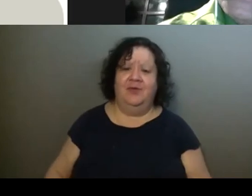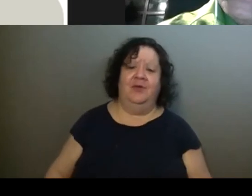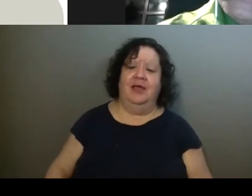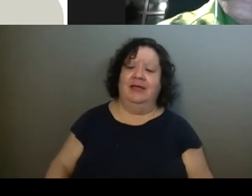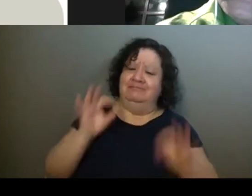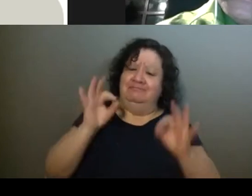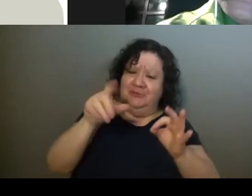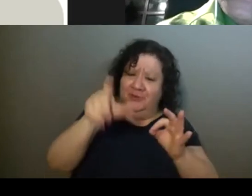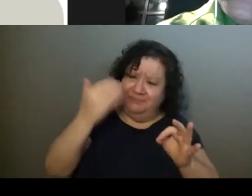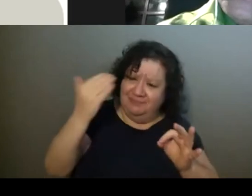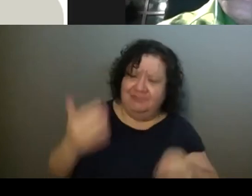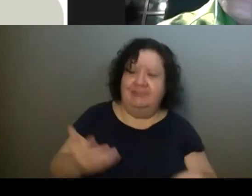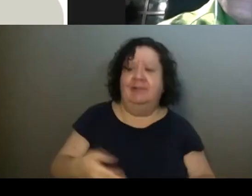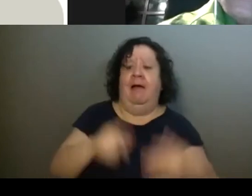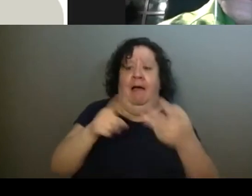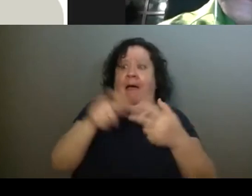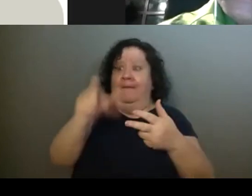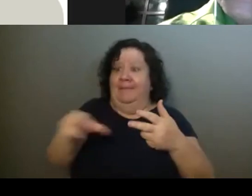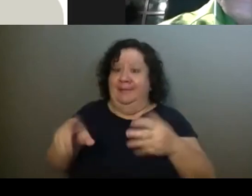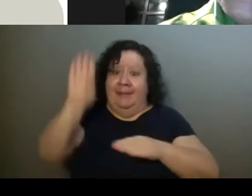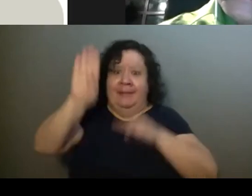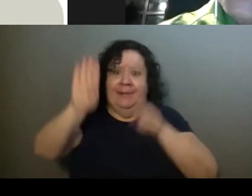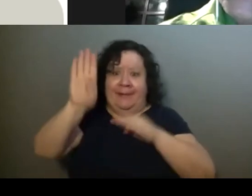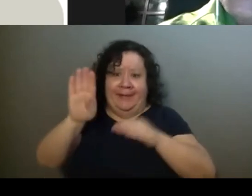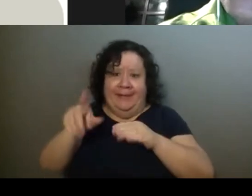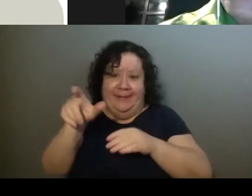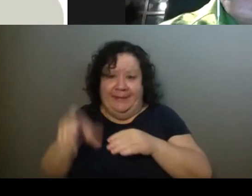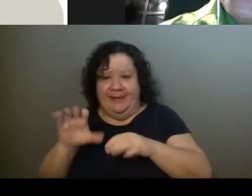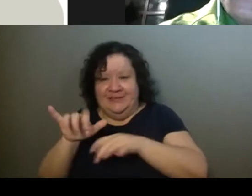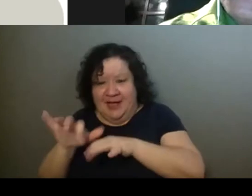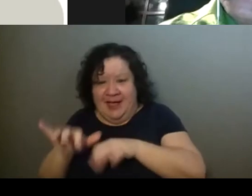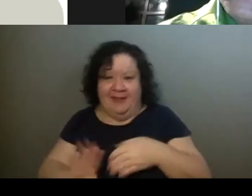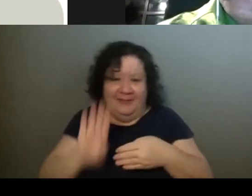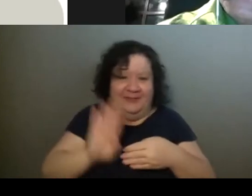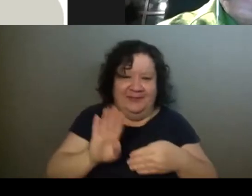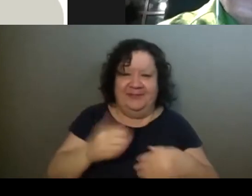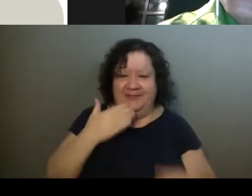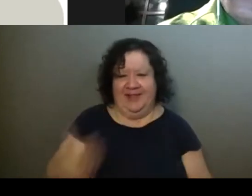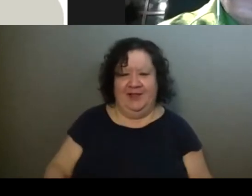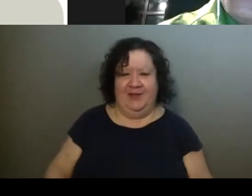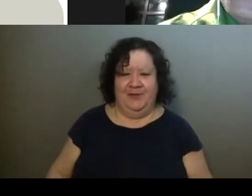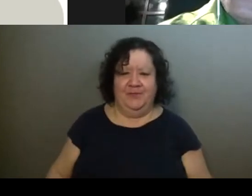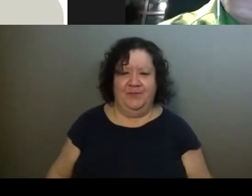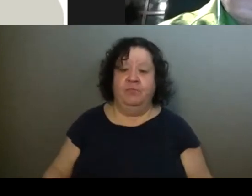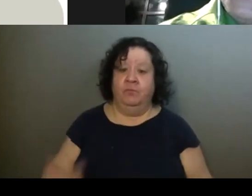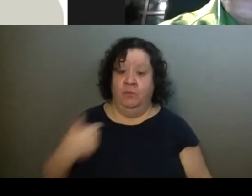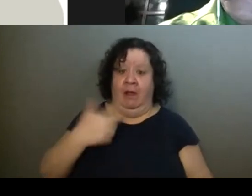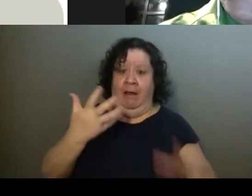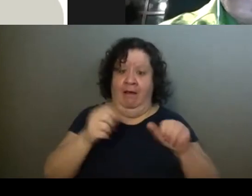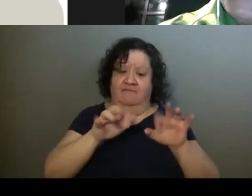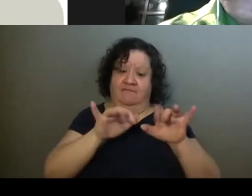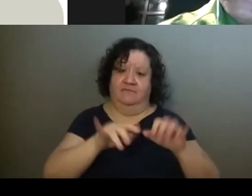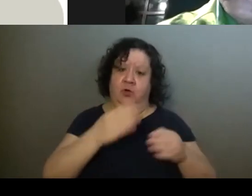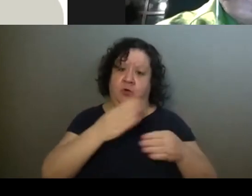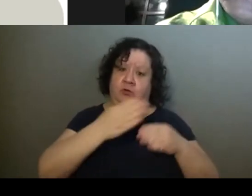report, an event report, and the question and answers, as well as a video recording, which will be made available